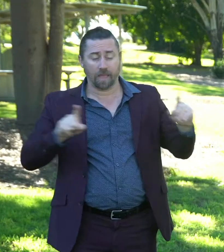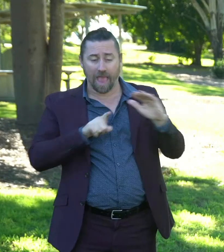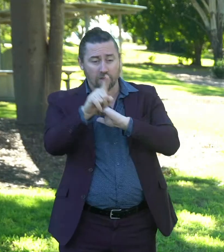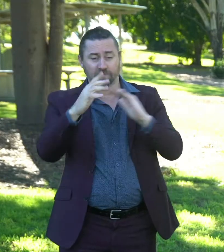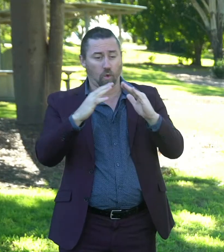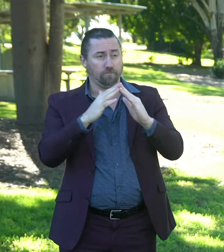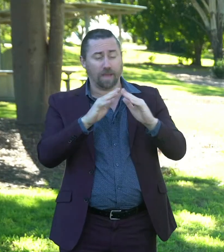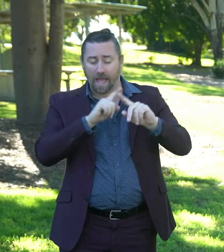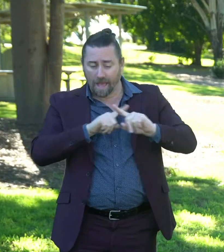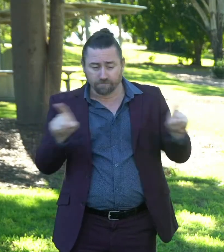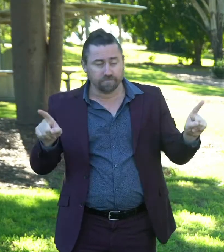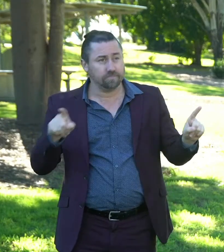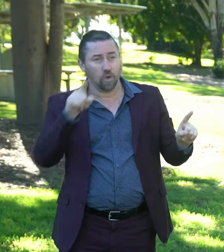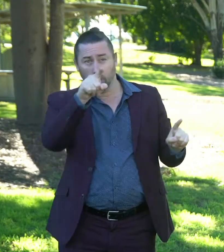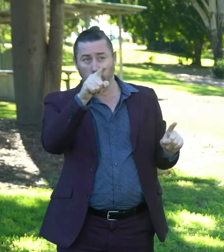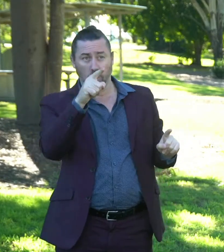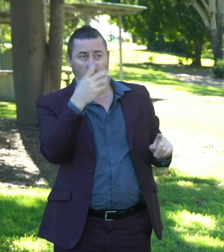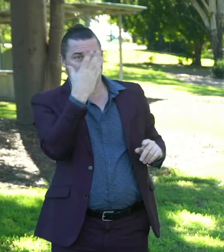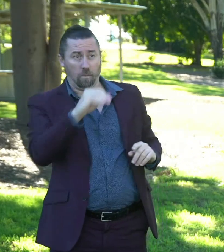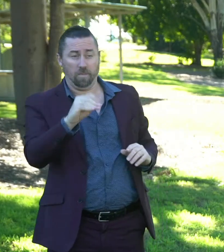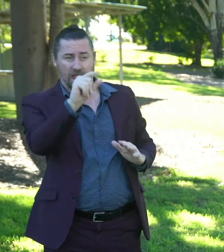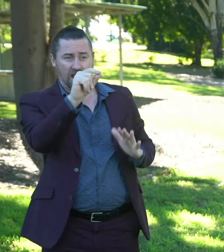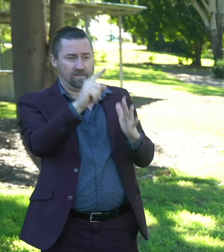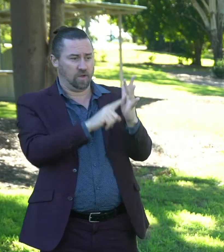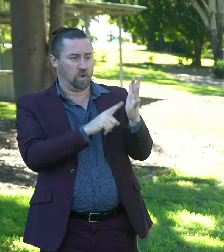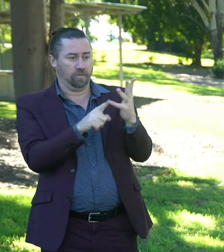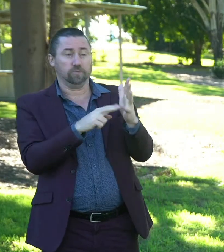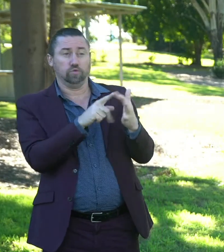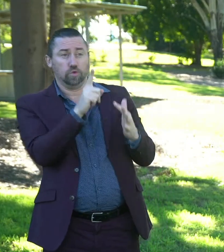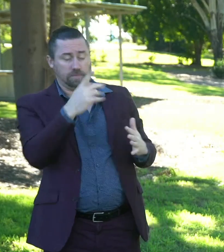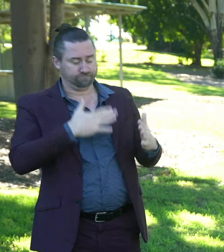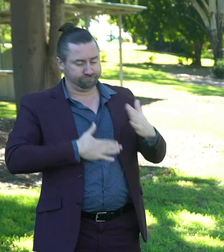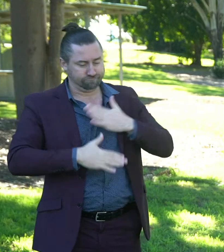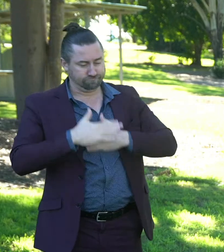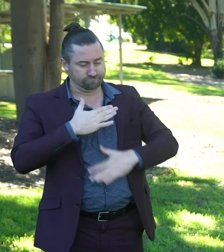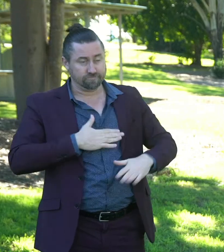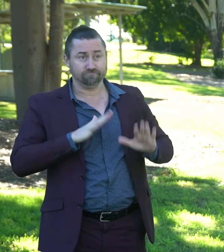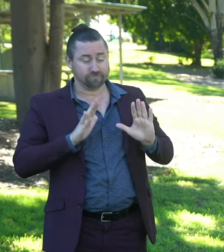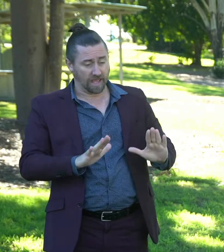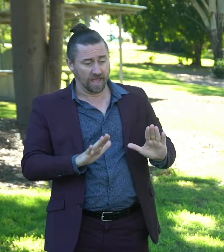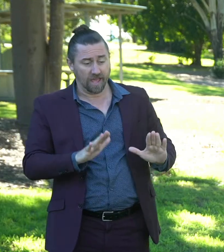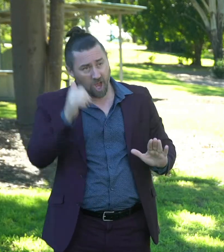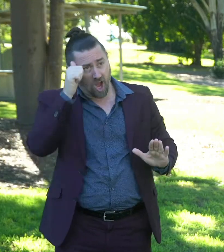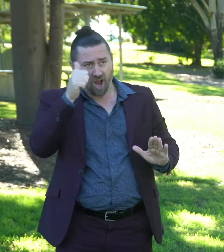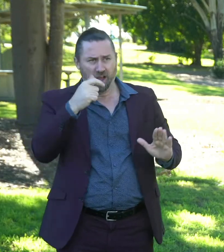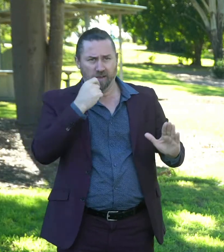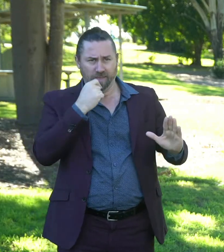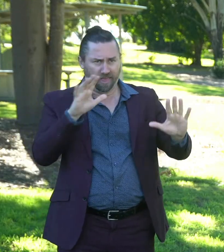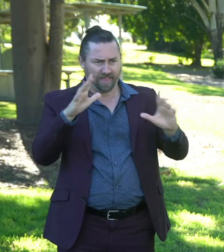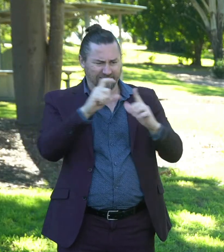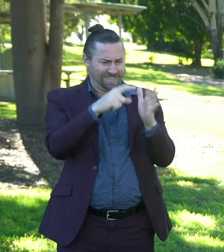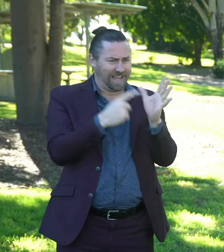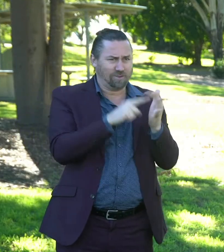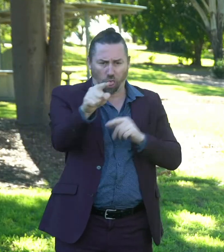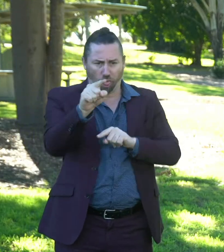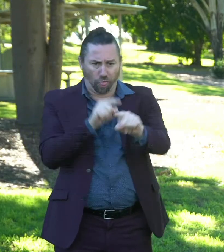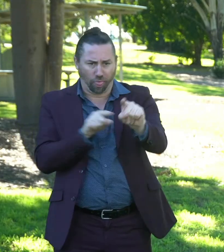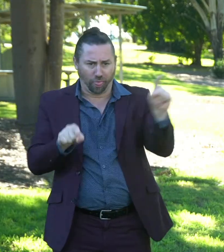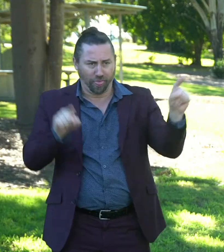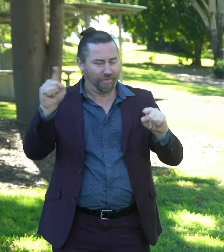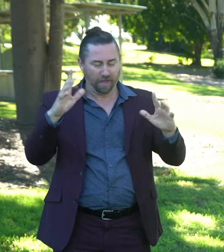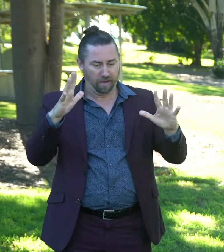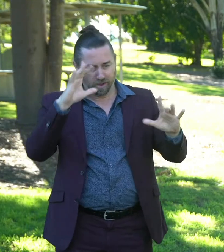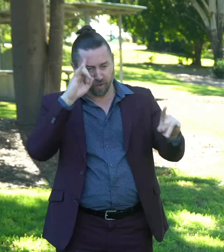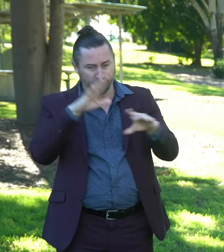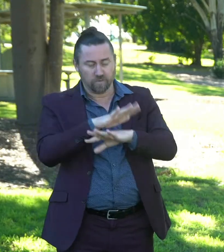14 days if they've been there since the 11th of June. And I apologise, this is all very confusing. So I go back to